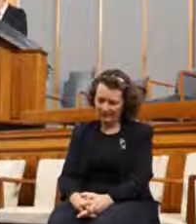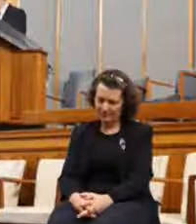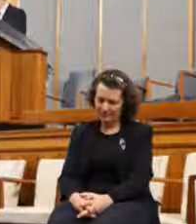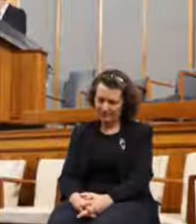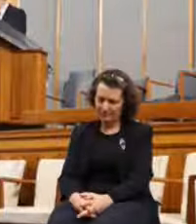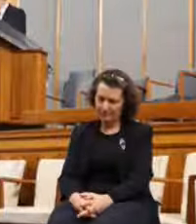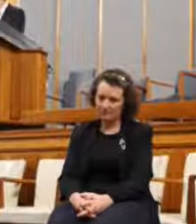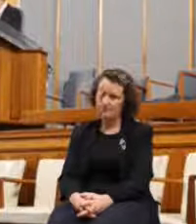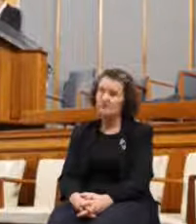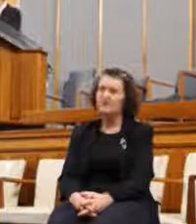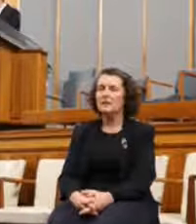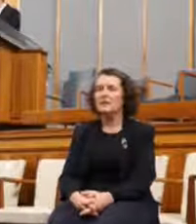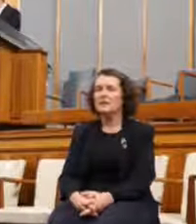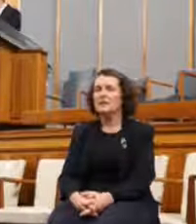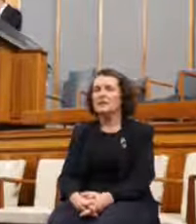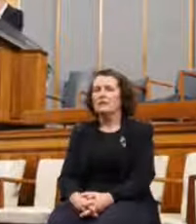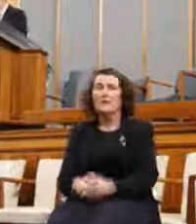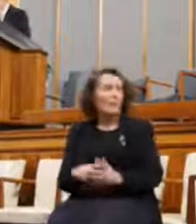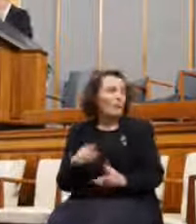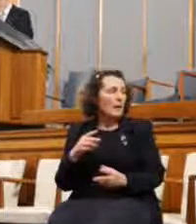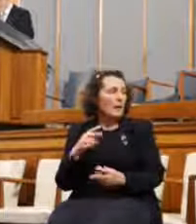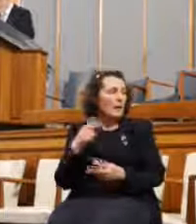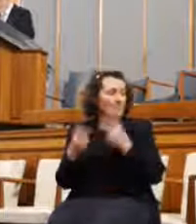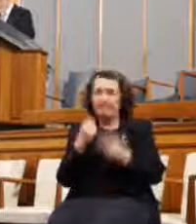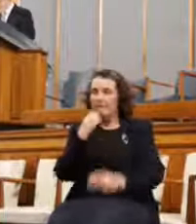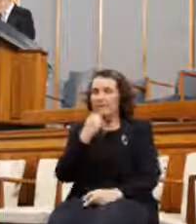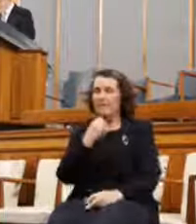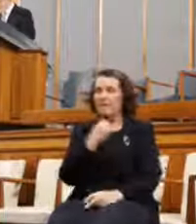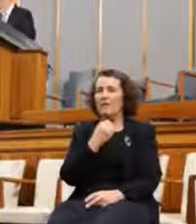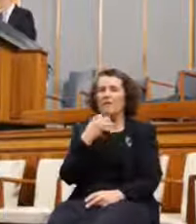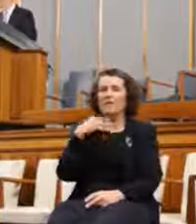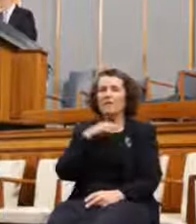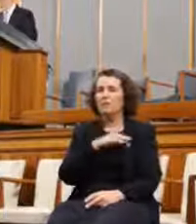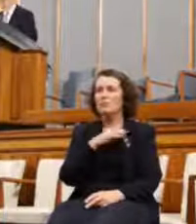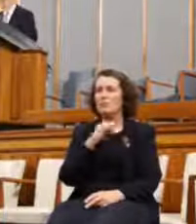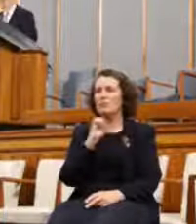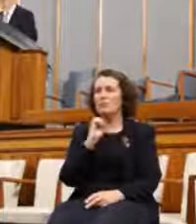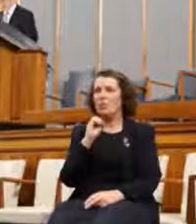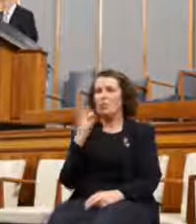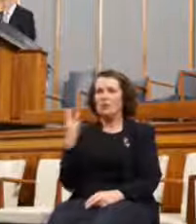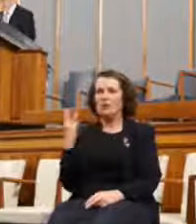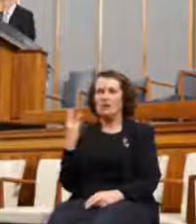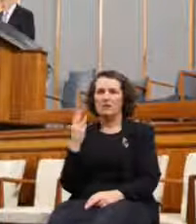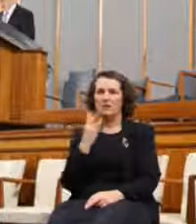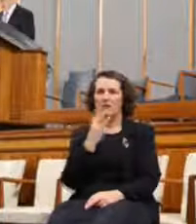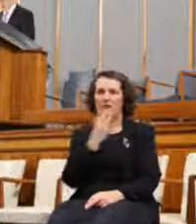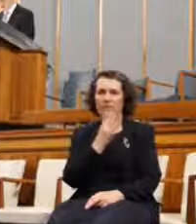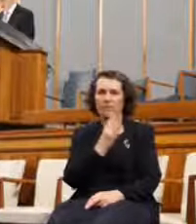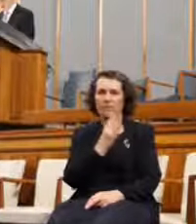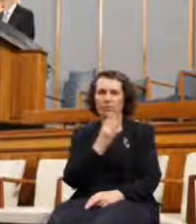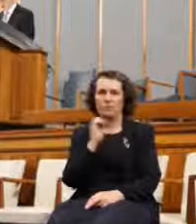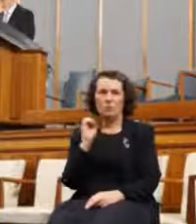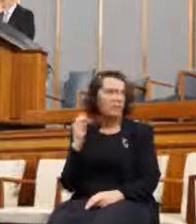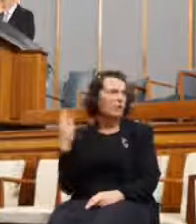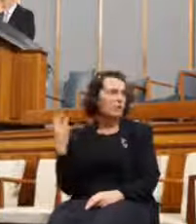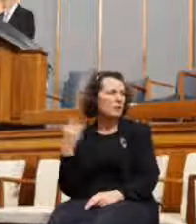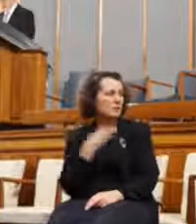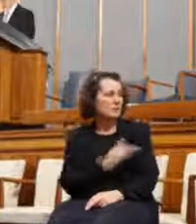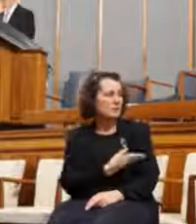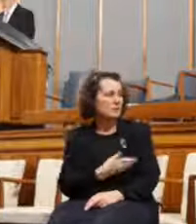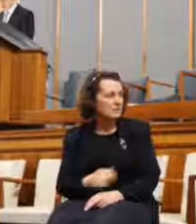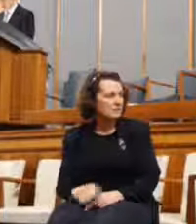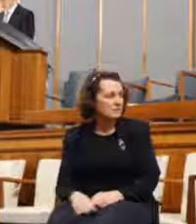Together the hymn number 403. Hymn number 403. Lord Jesus,